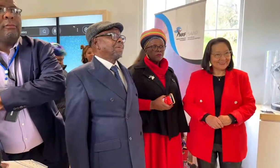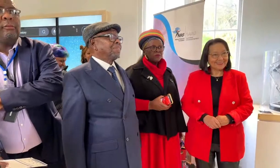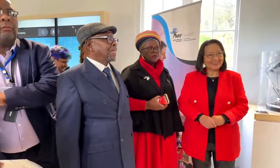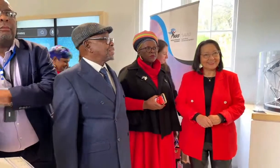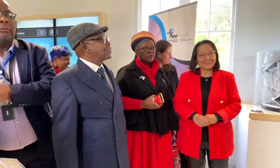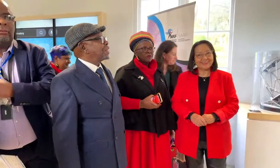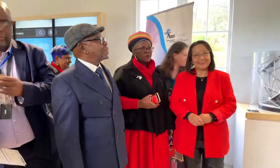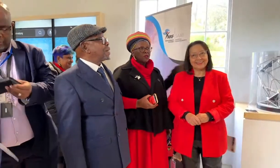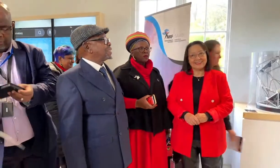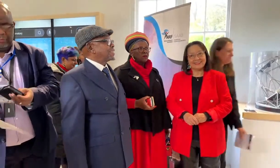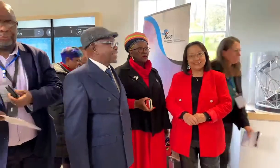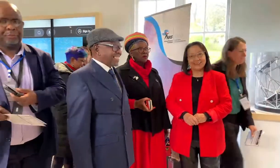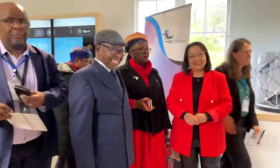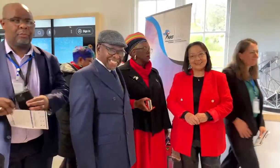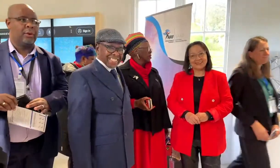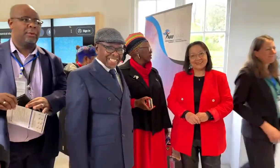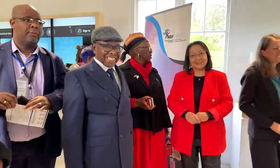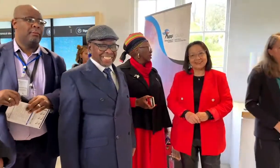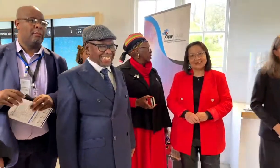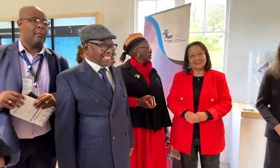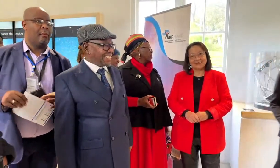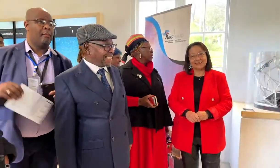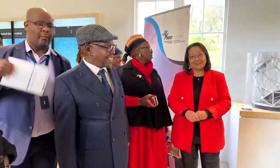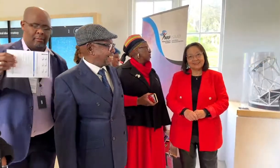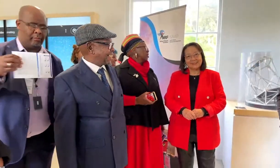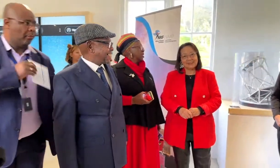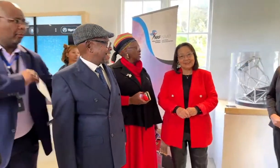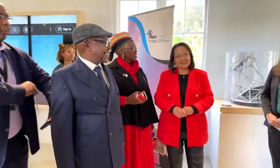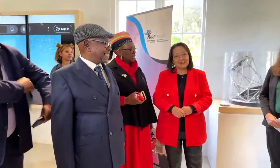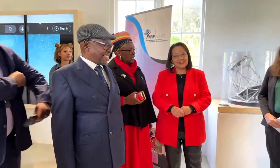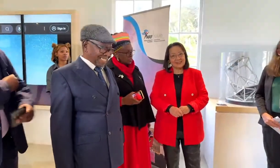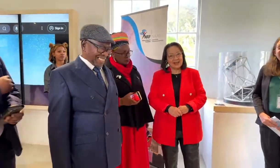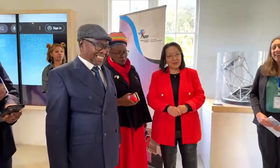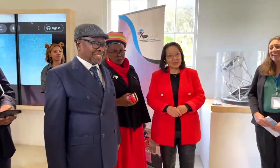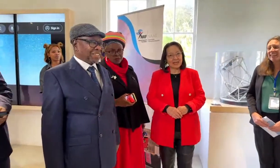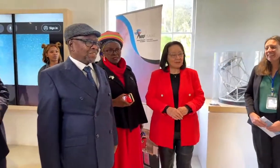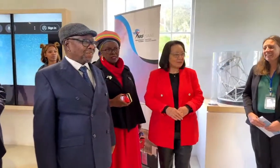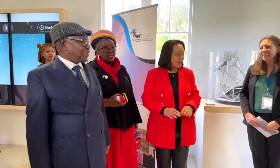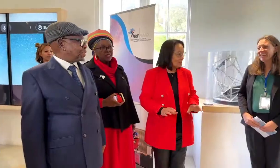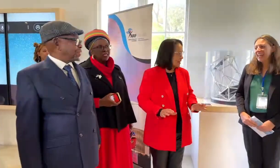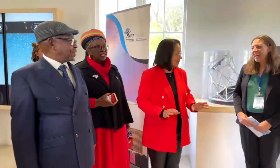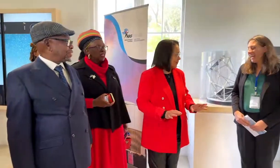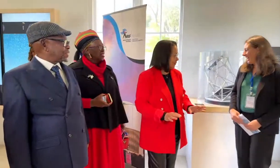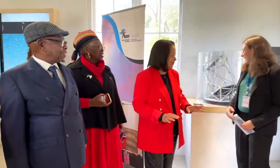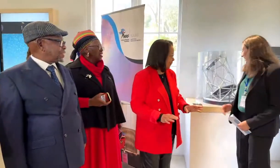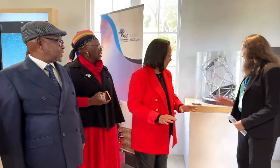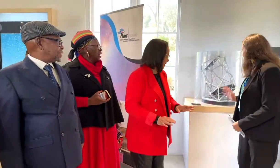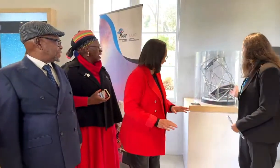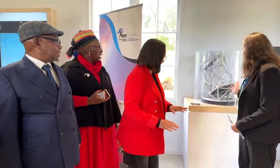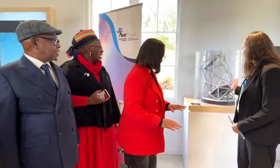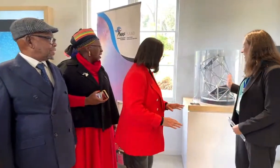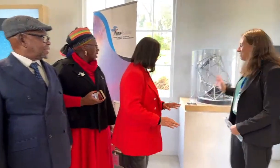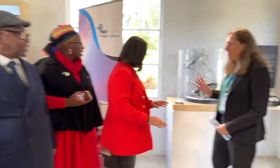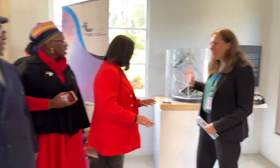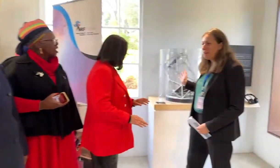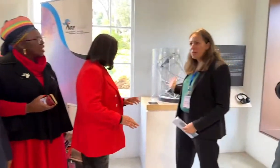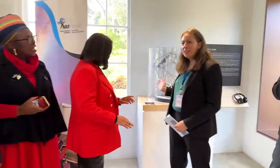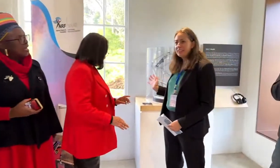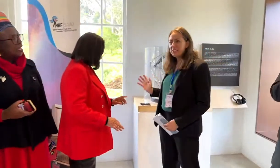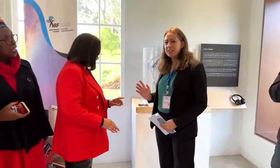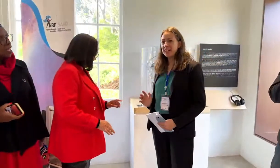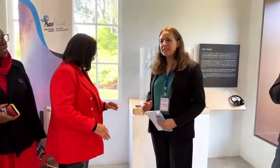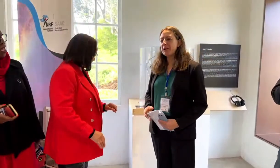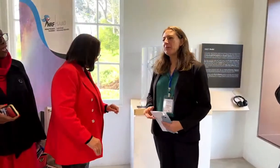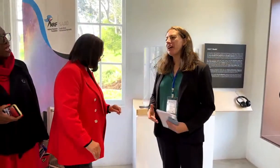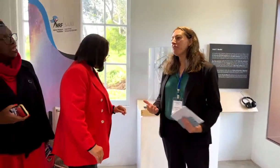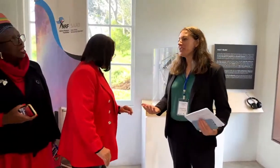much, ministers. I hope you have enjoyed our little tour here. Please come back. Yeah, we have our